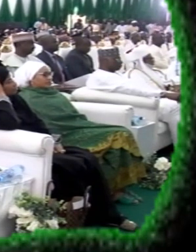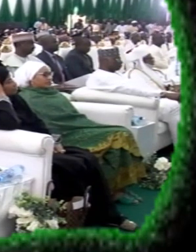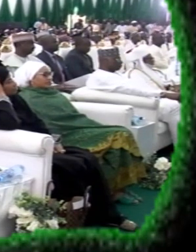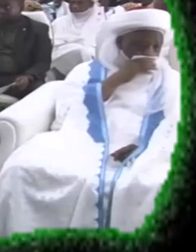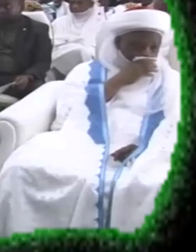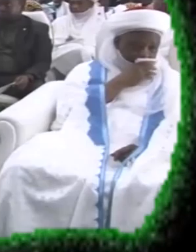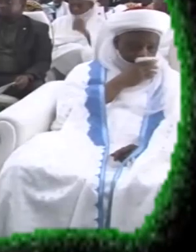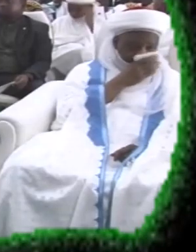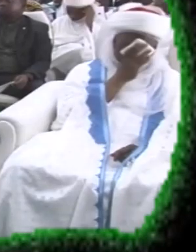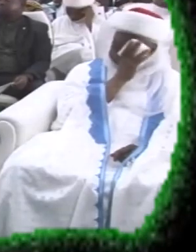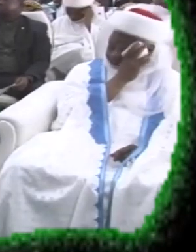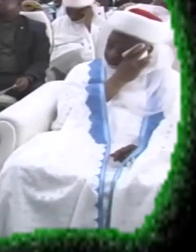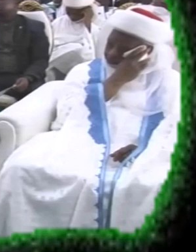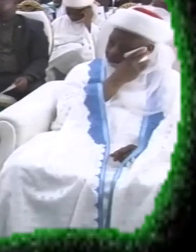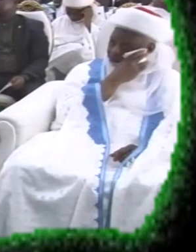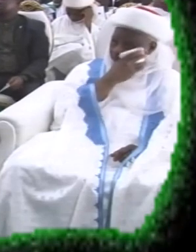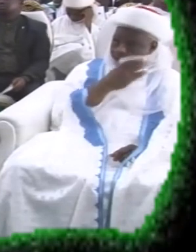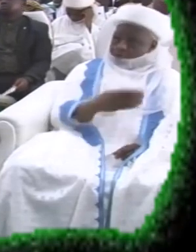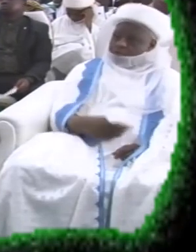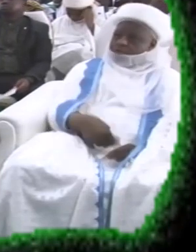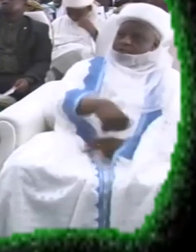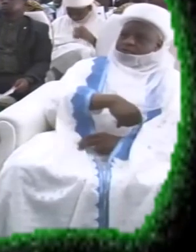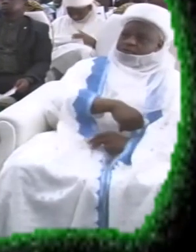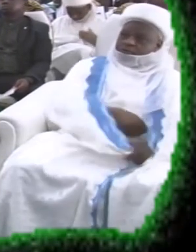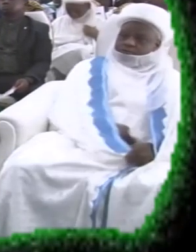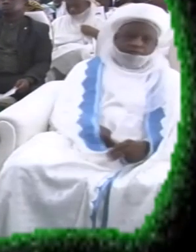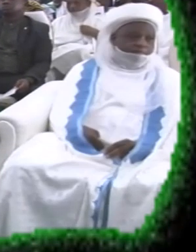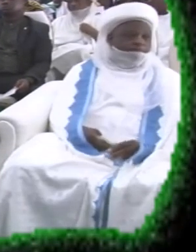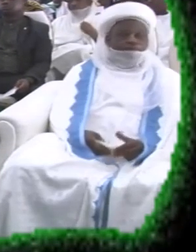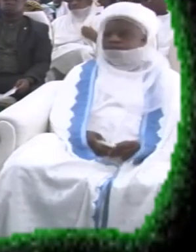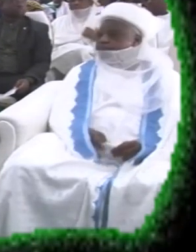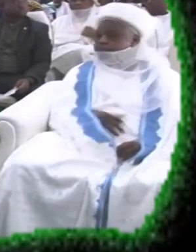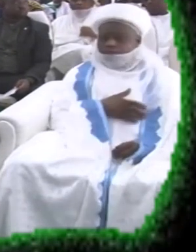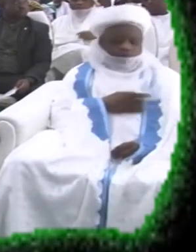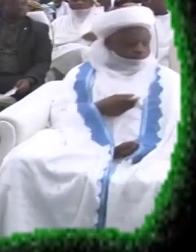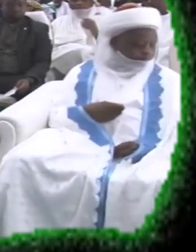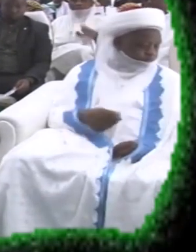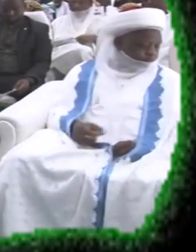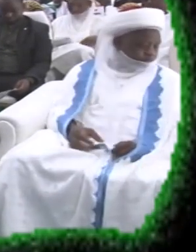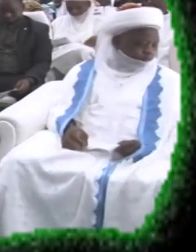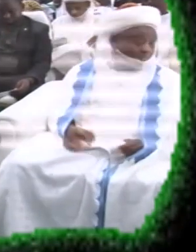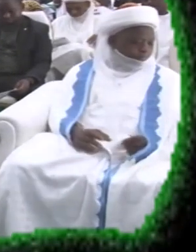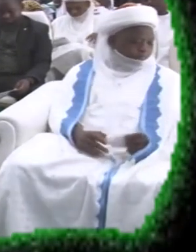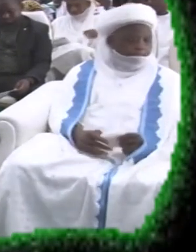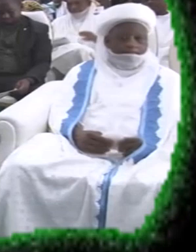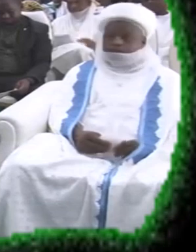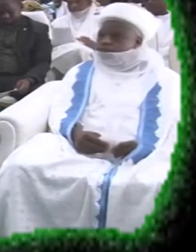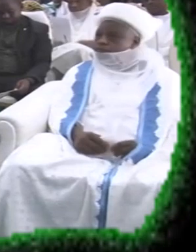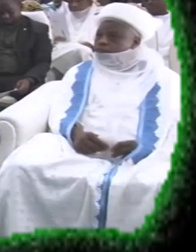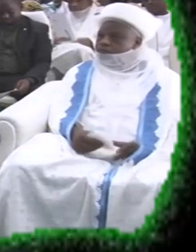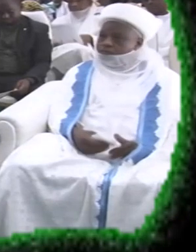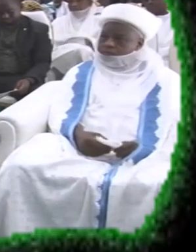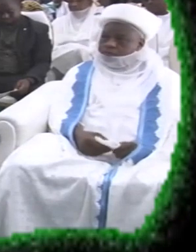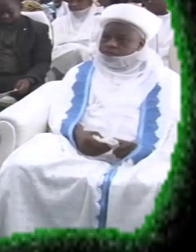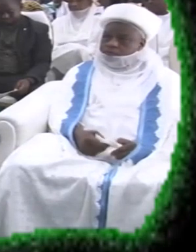ably represented by the Secretary to the Government of the Federation and Chairman of the